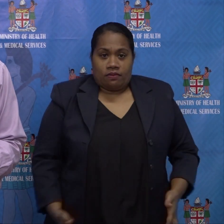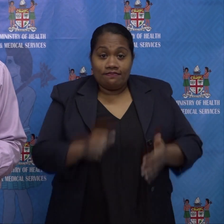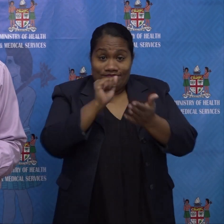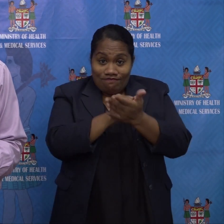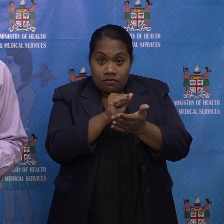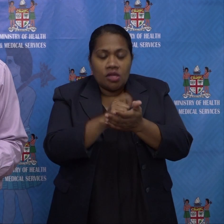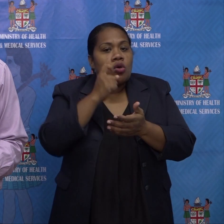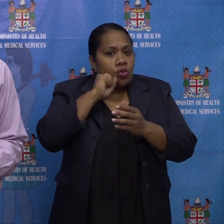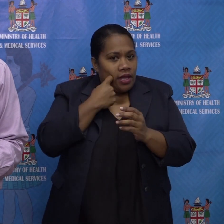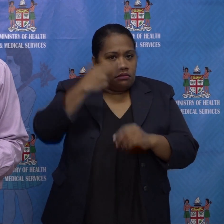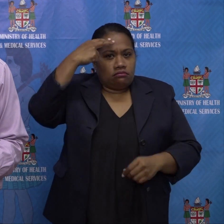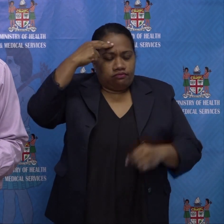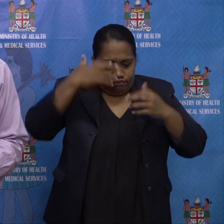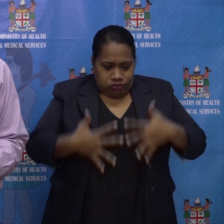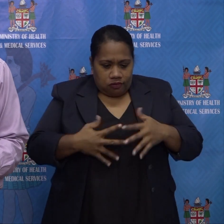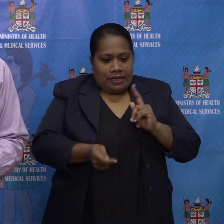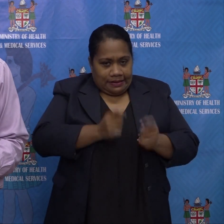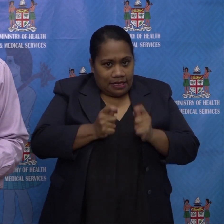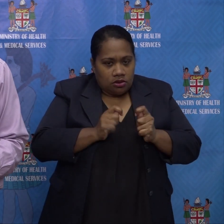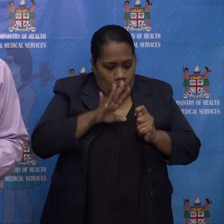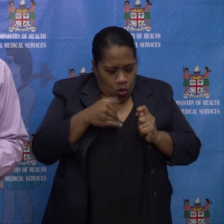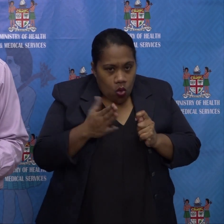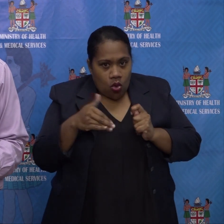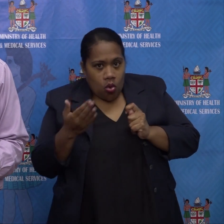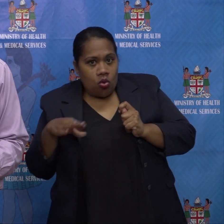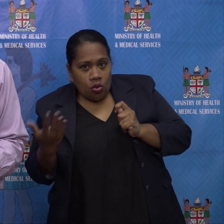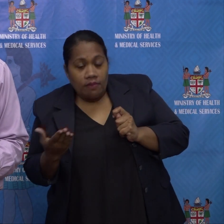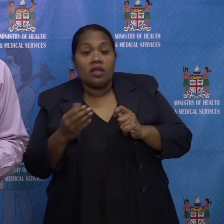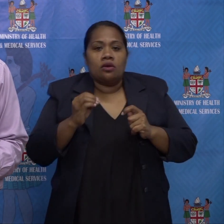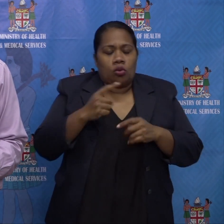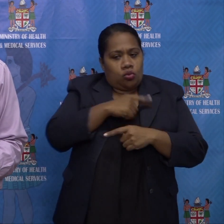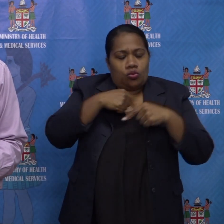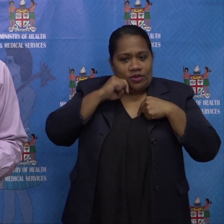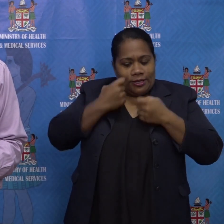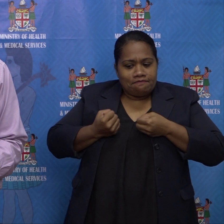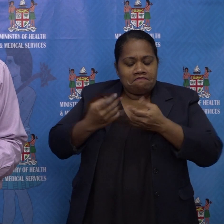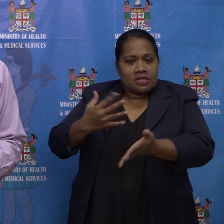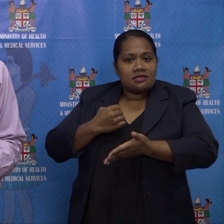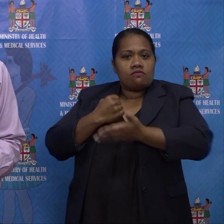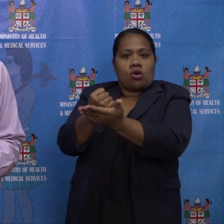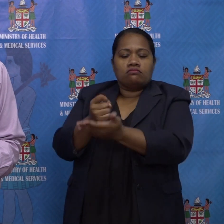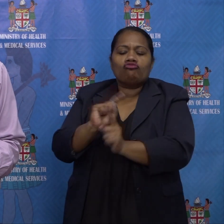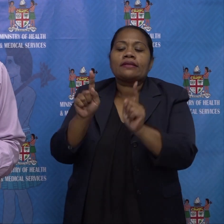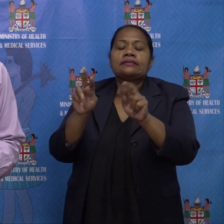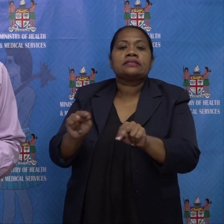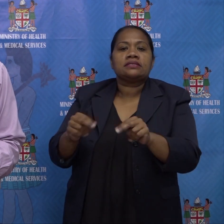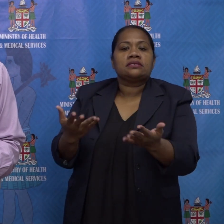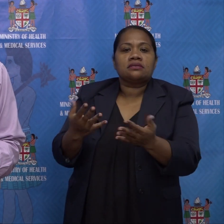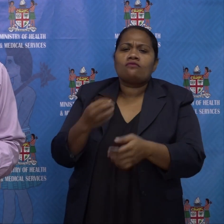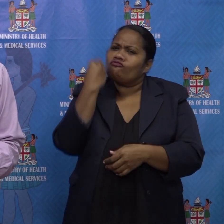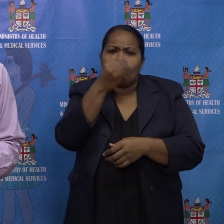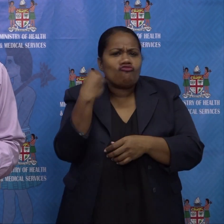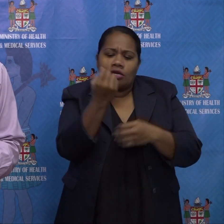tested often. We are going to provide them with any and all support that they need. Food, supplies,